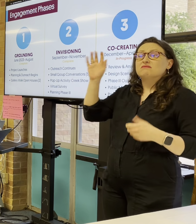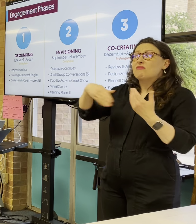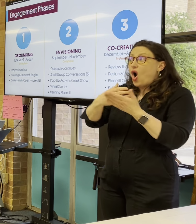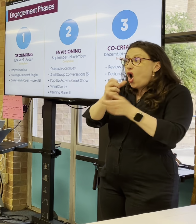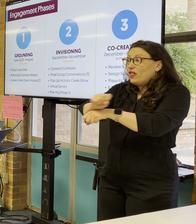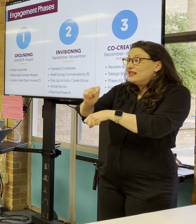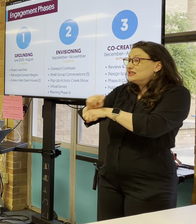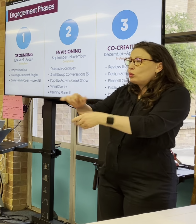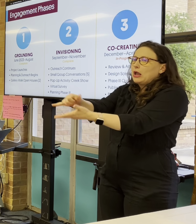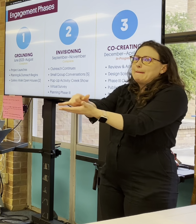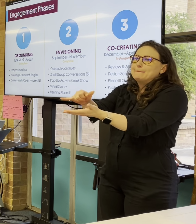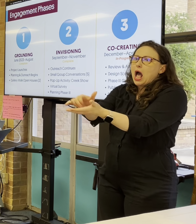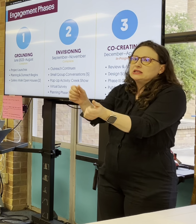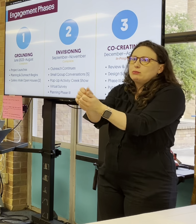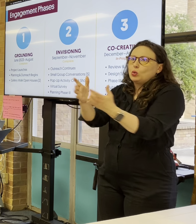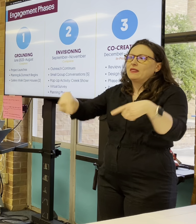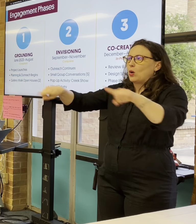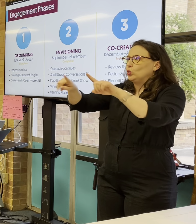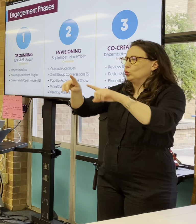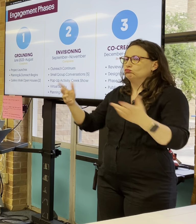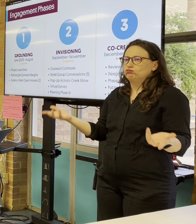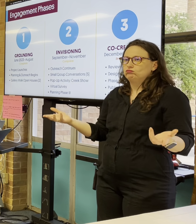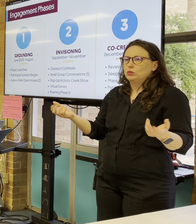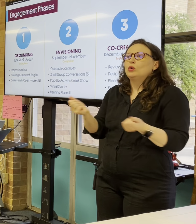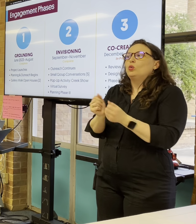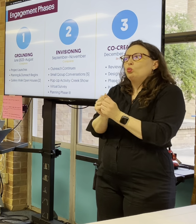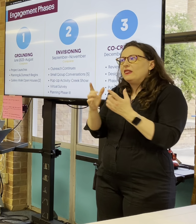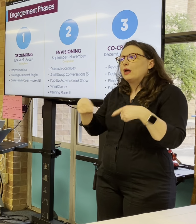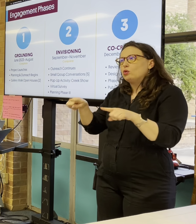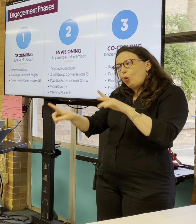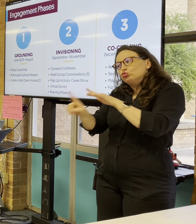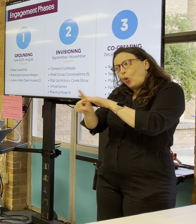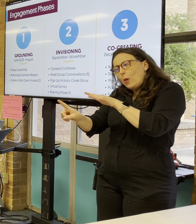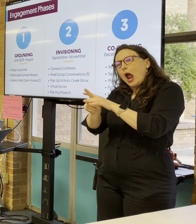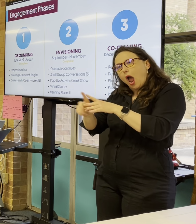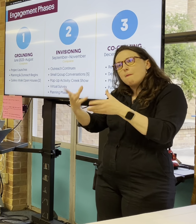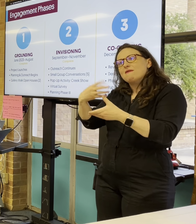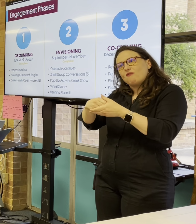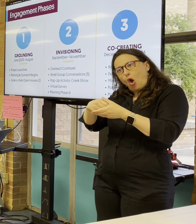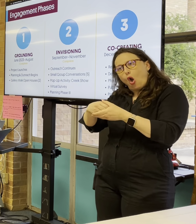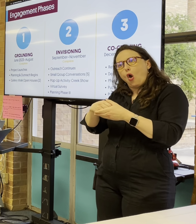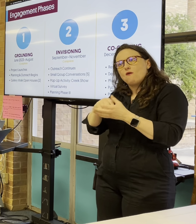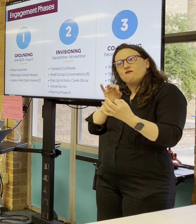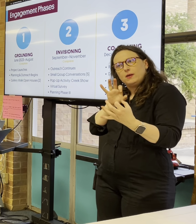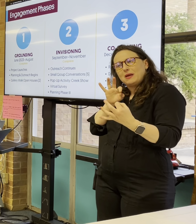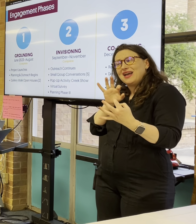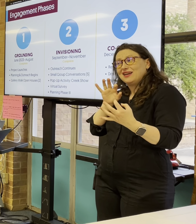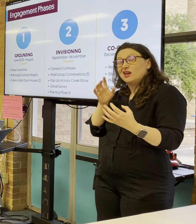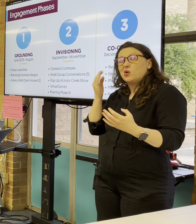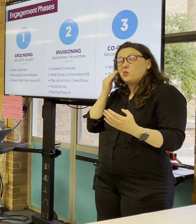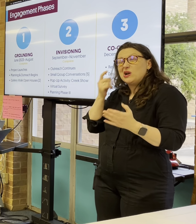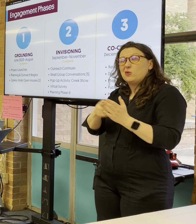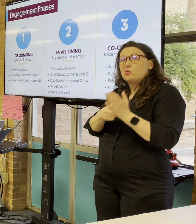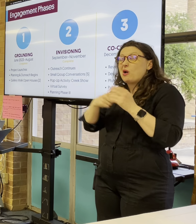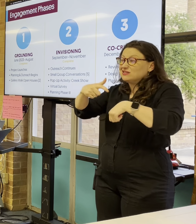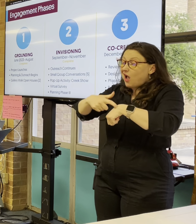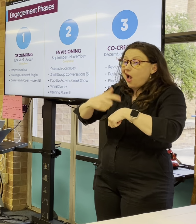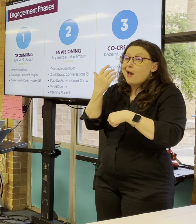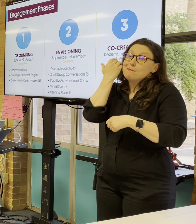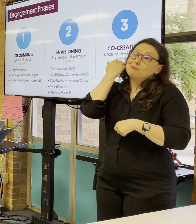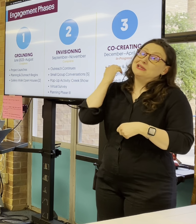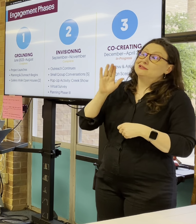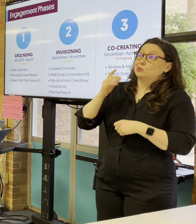without your voices and without you being involved and coming to the meetings. And we know that takes time, and it takes time out of your day. You